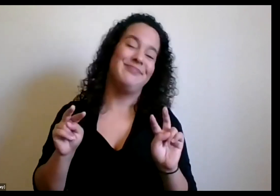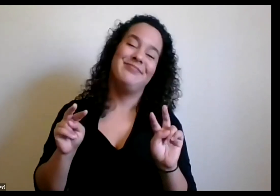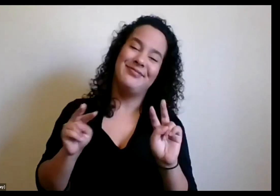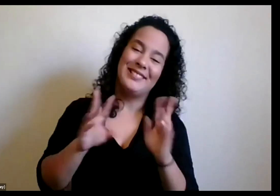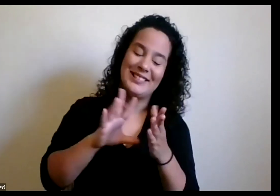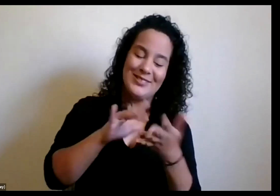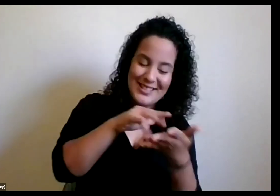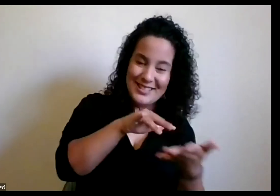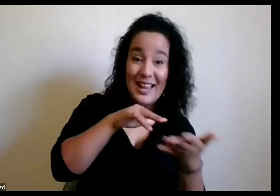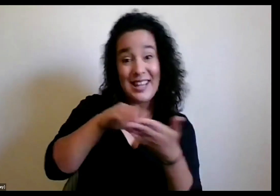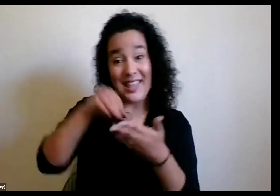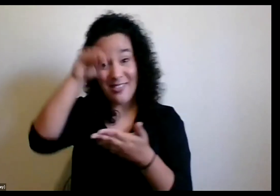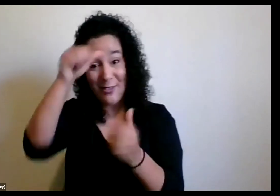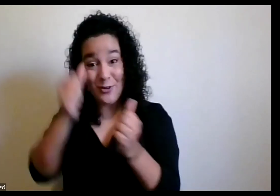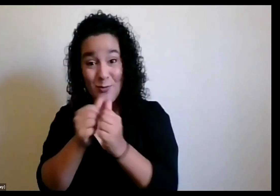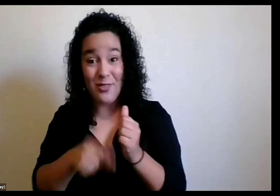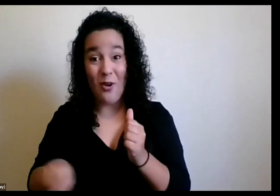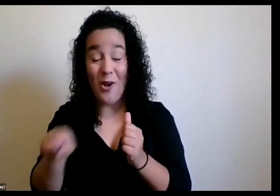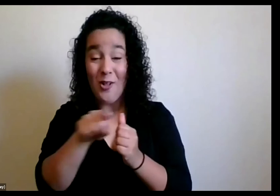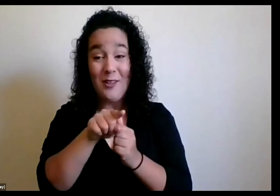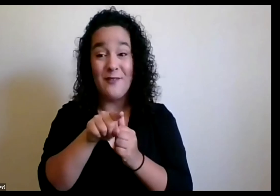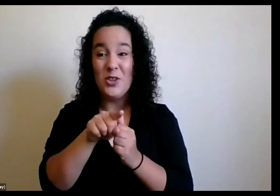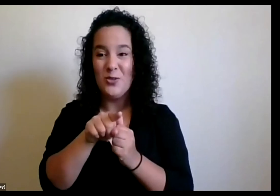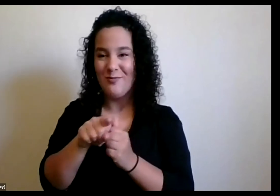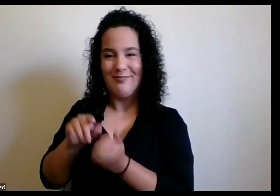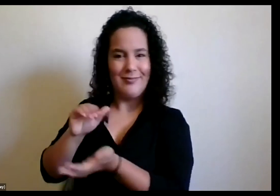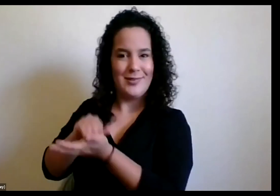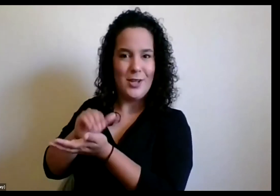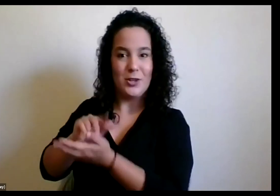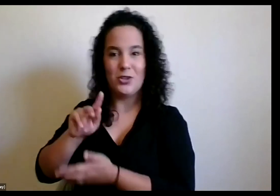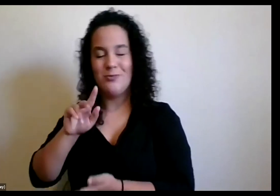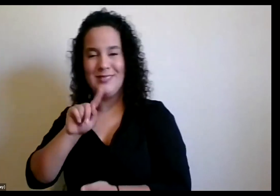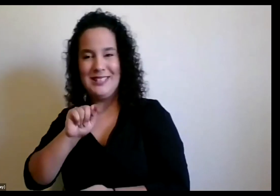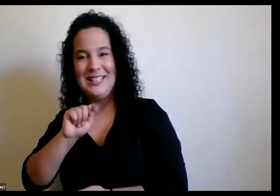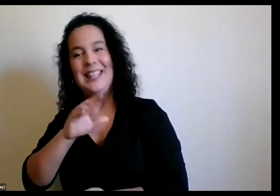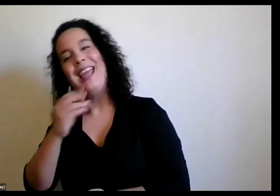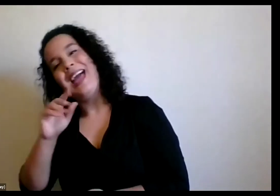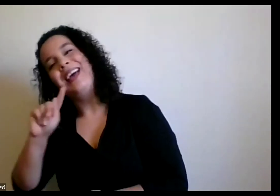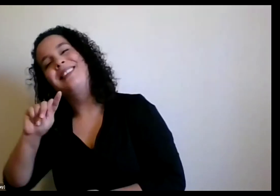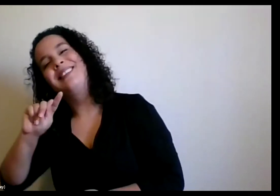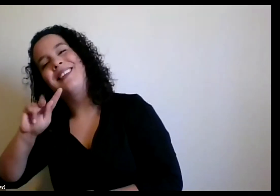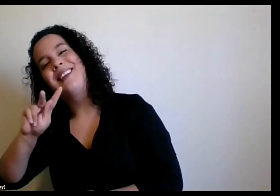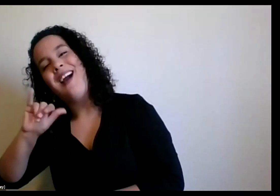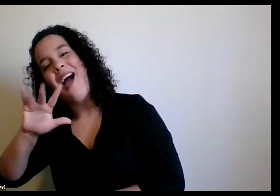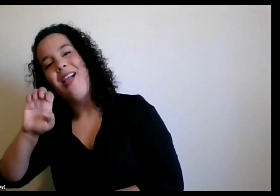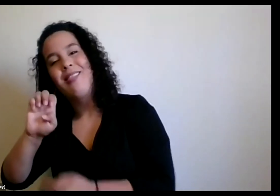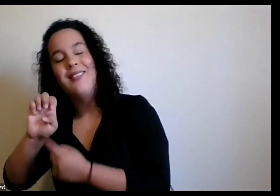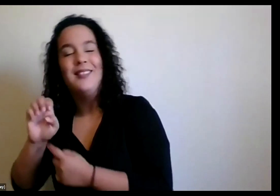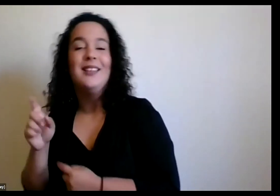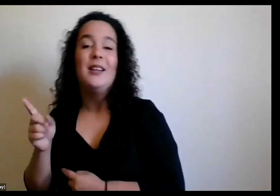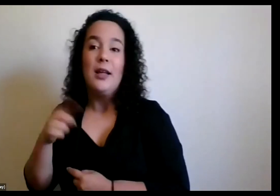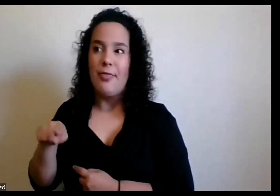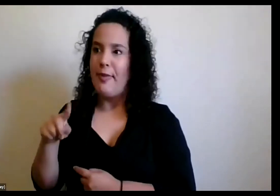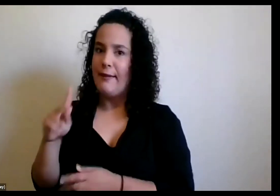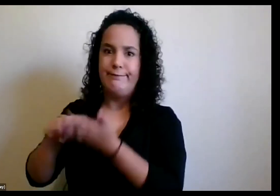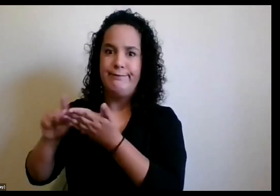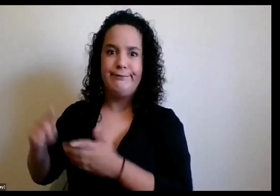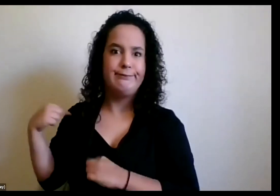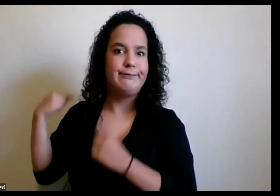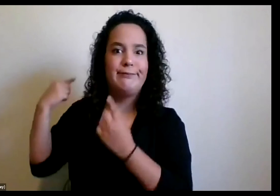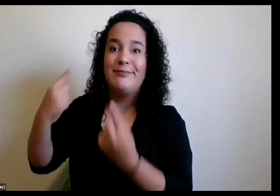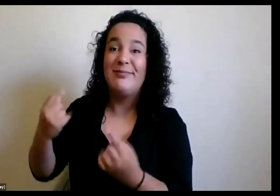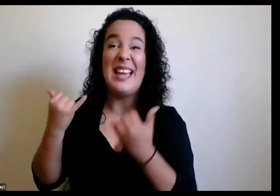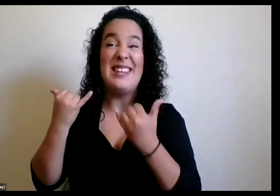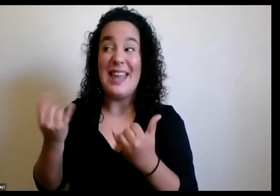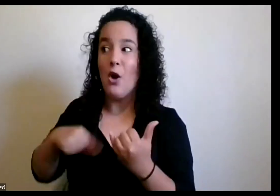you to take the smart research and thinking that Dr. T and Kyle have done and really putting it into practice alongside